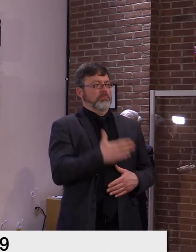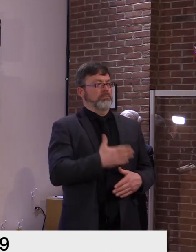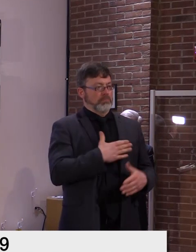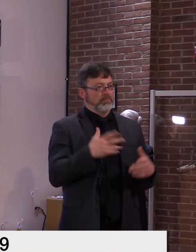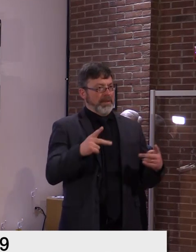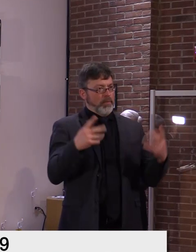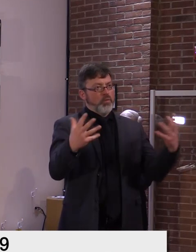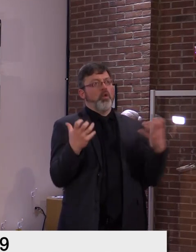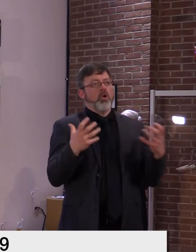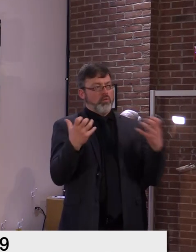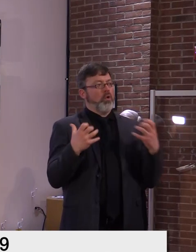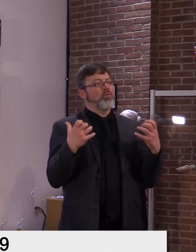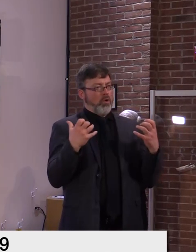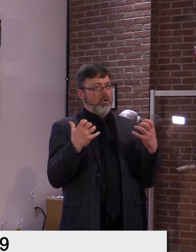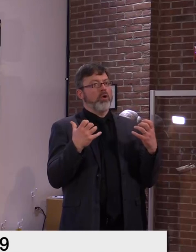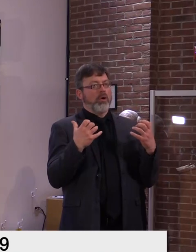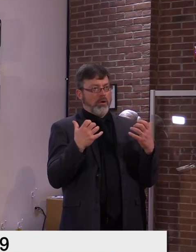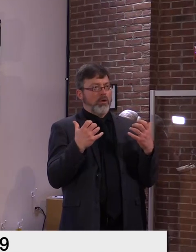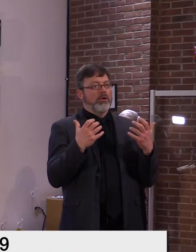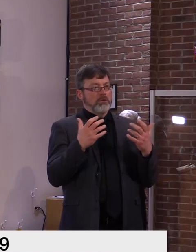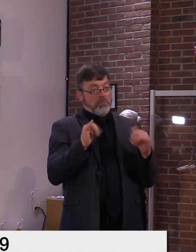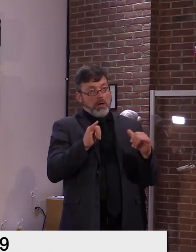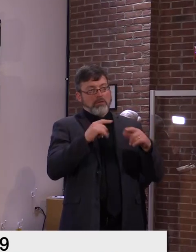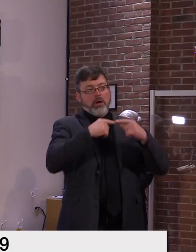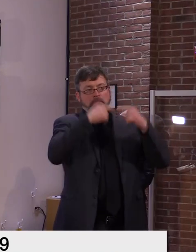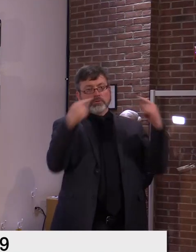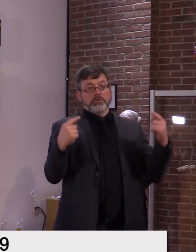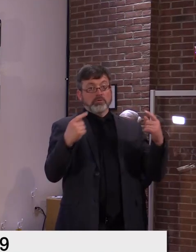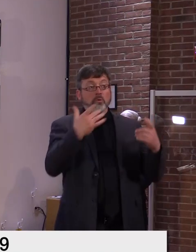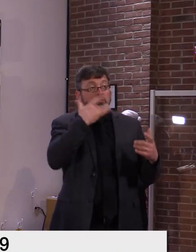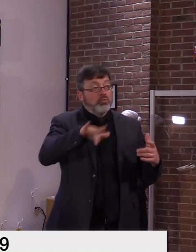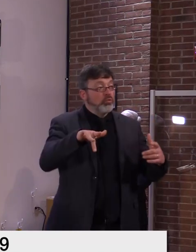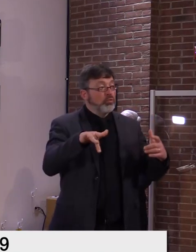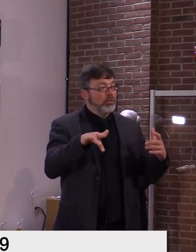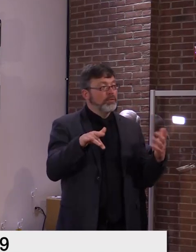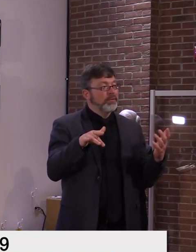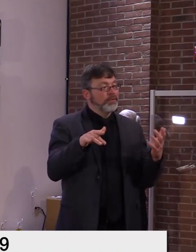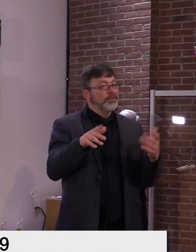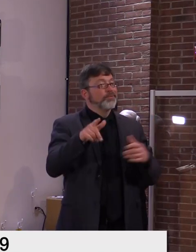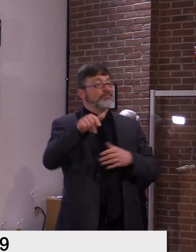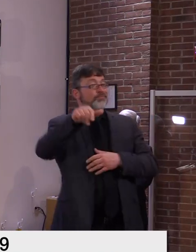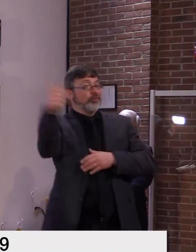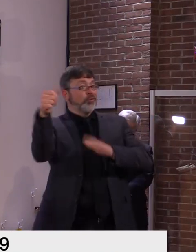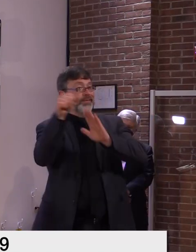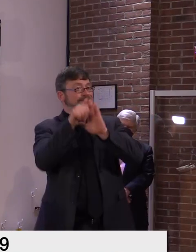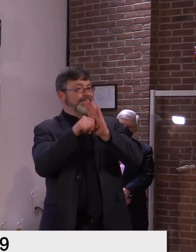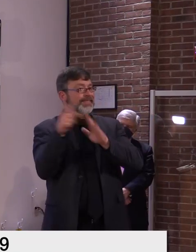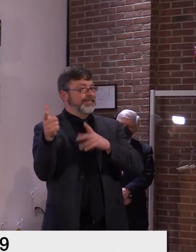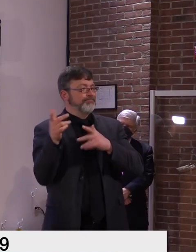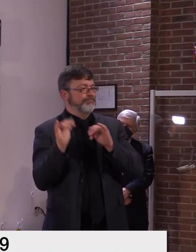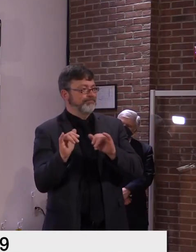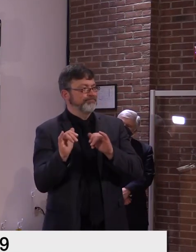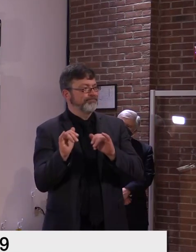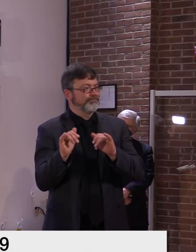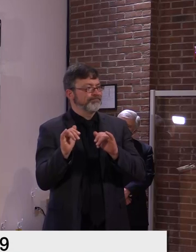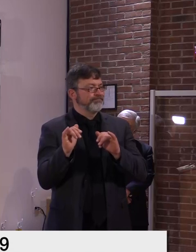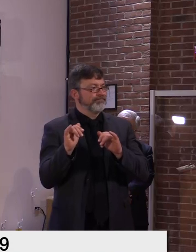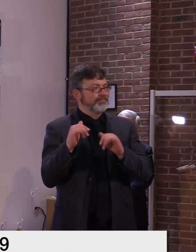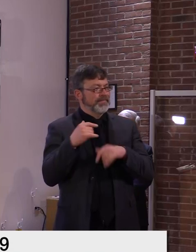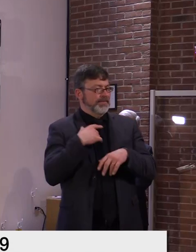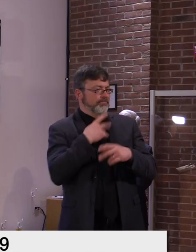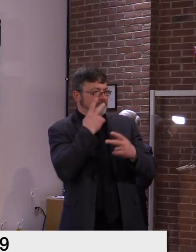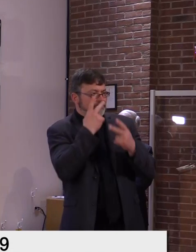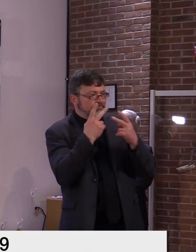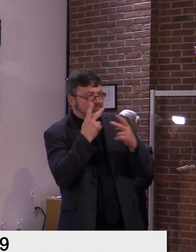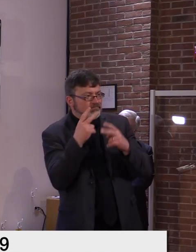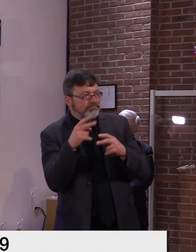this point. But that's why, you know, when you see other states, as I said, you know, we've said over the last month or so, when you see other states